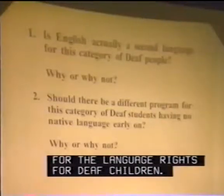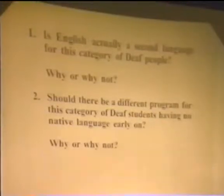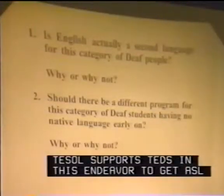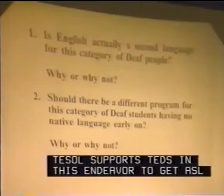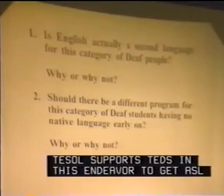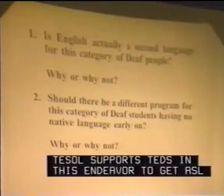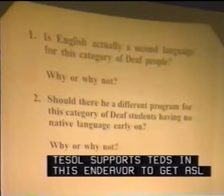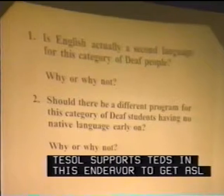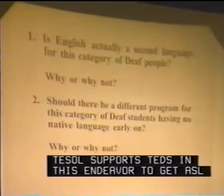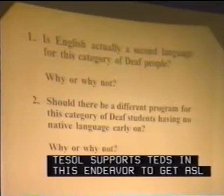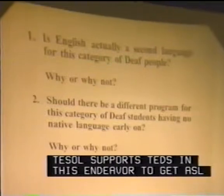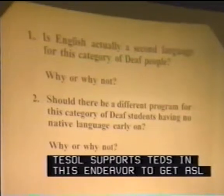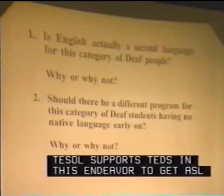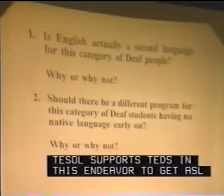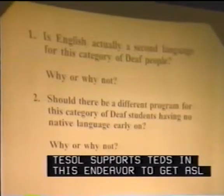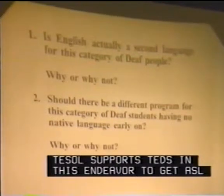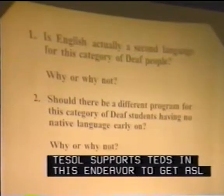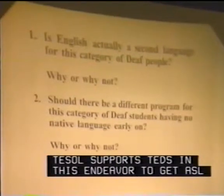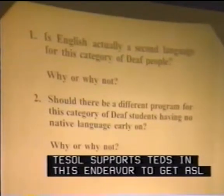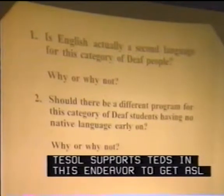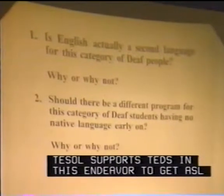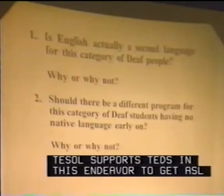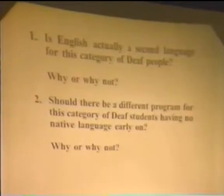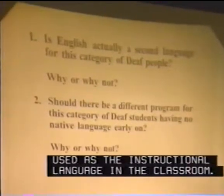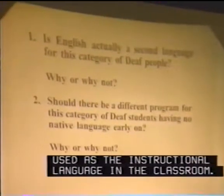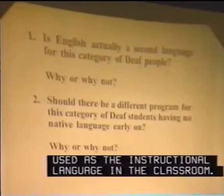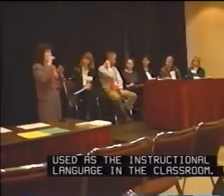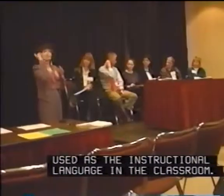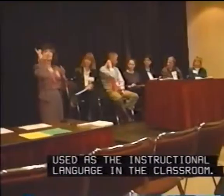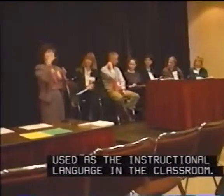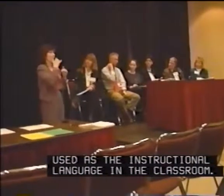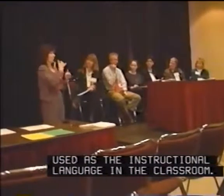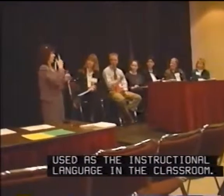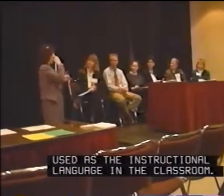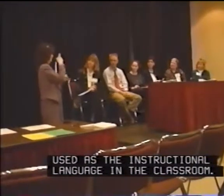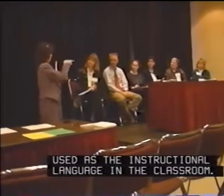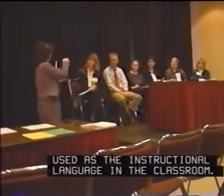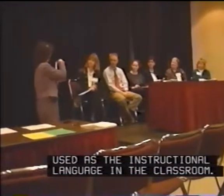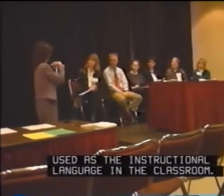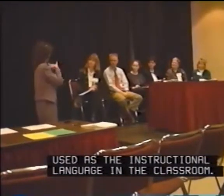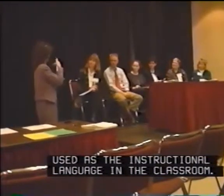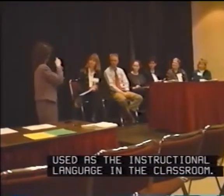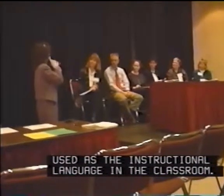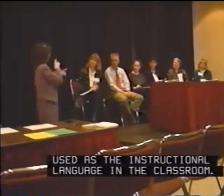TESOL supports TEDS in this endeavor to get ASL use as the instructional language in the classroom.